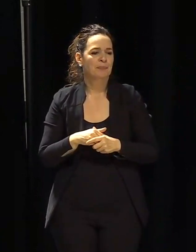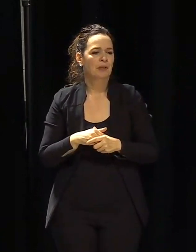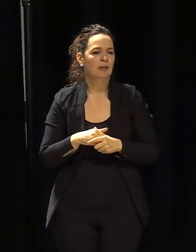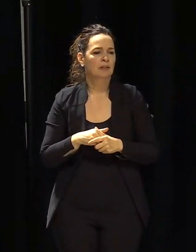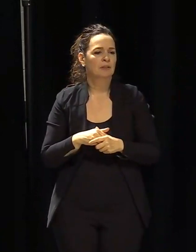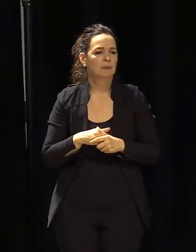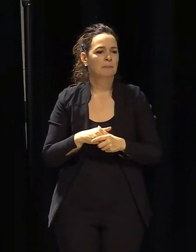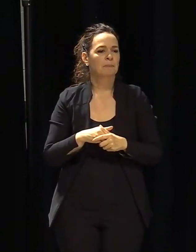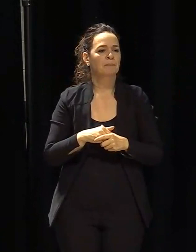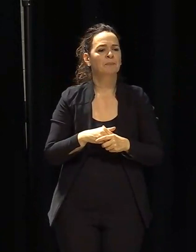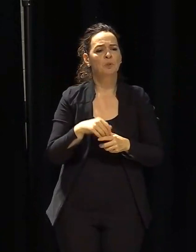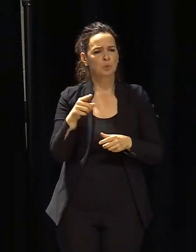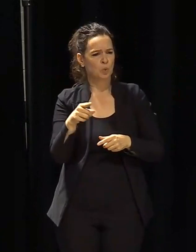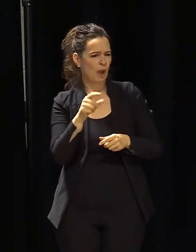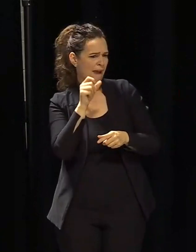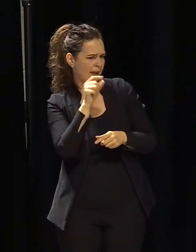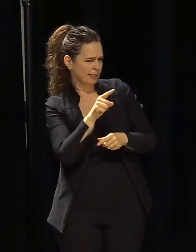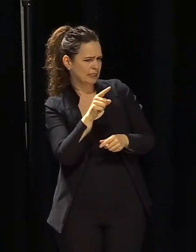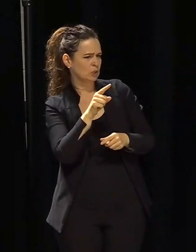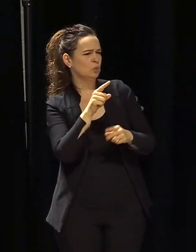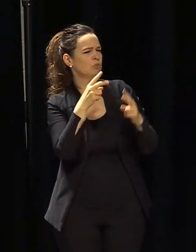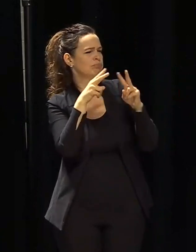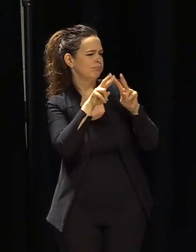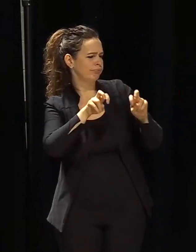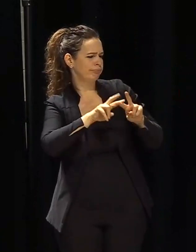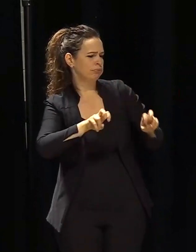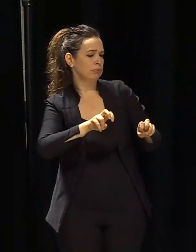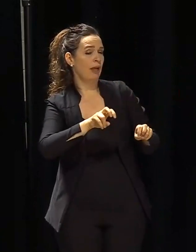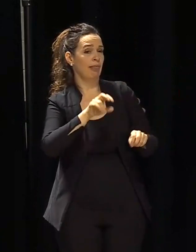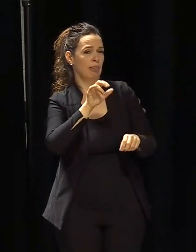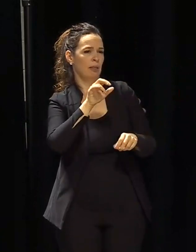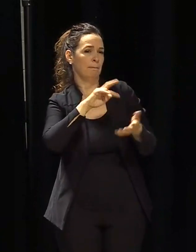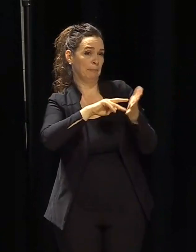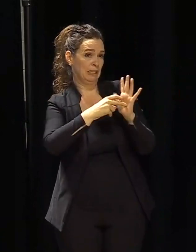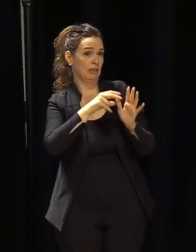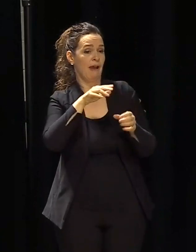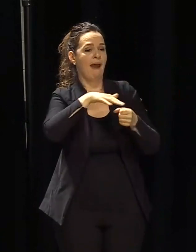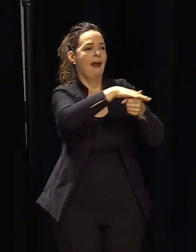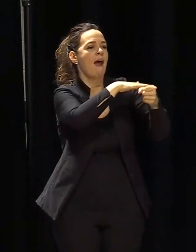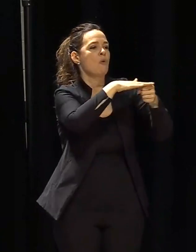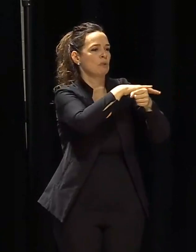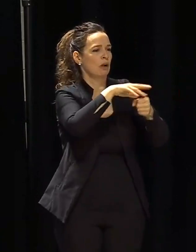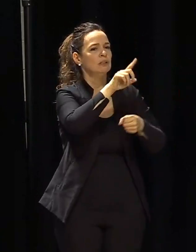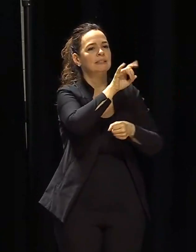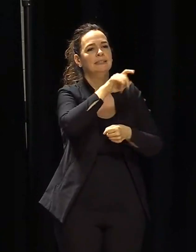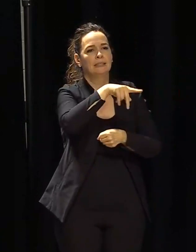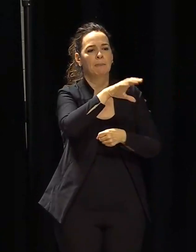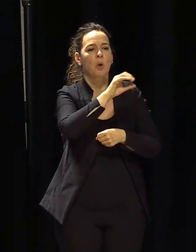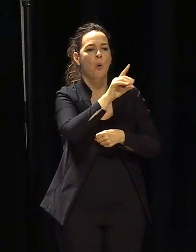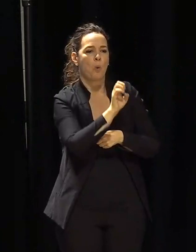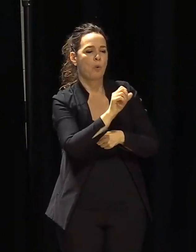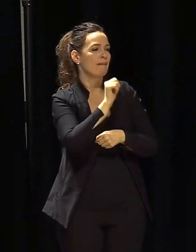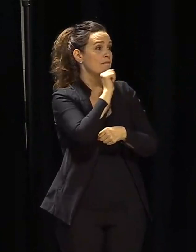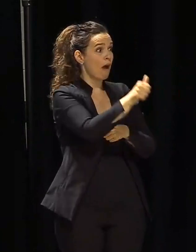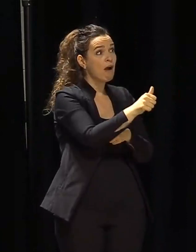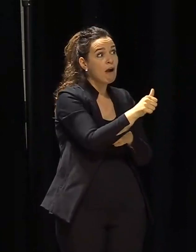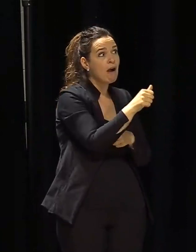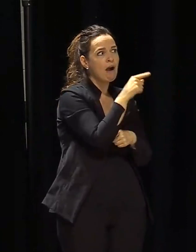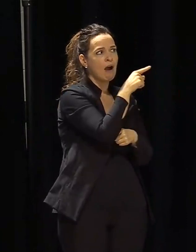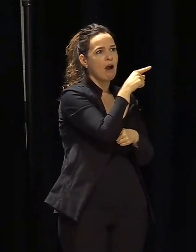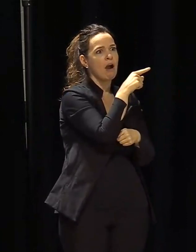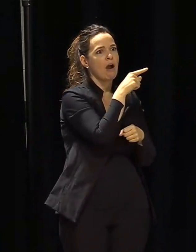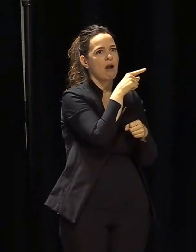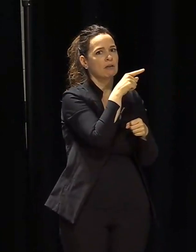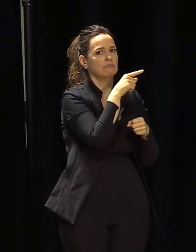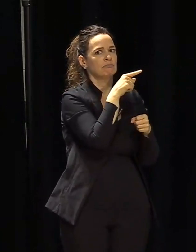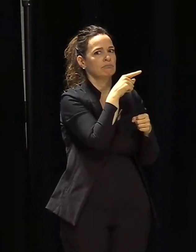they wanted to put more restrictions or regulations, that we'd be happy. I mean, one of the things, we have testing every day, right? So if you